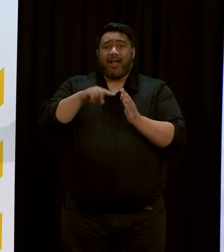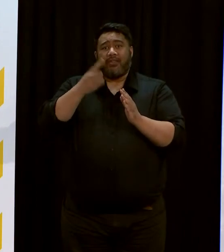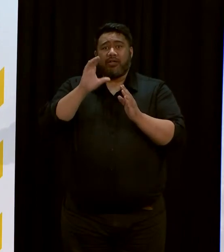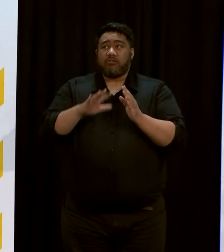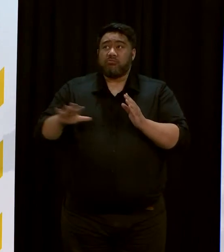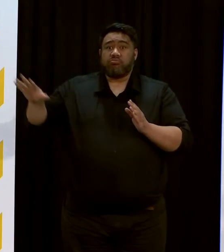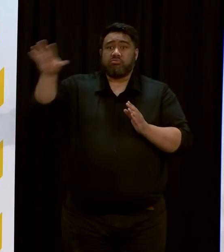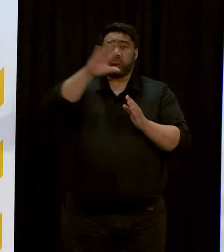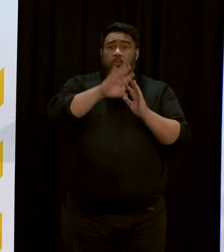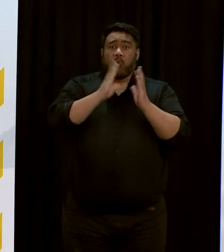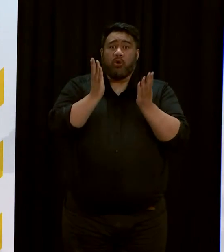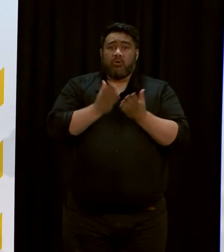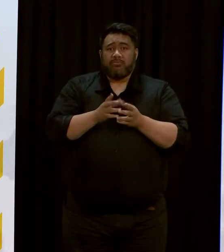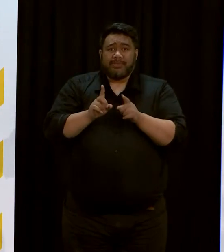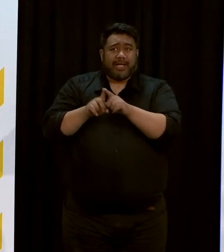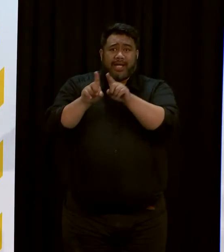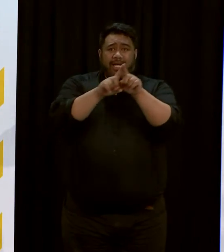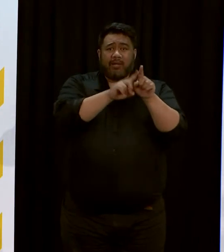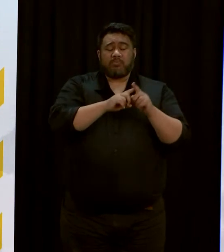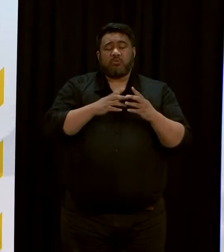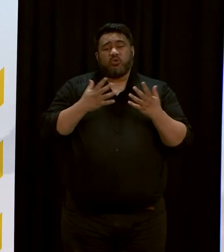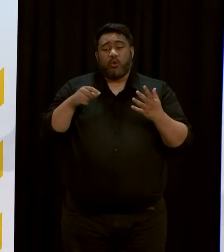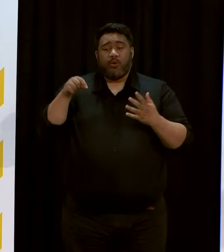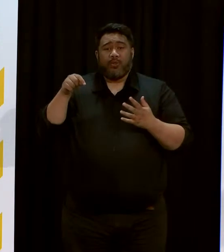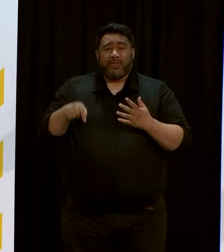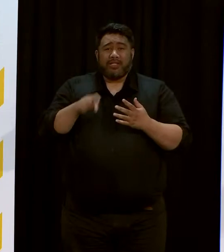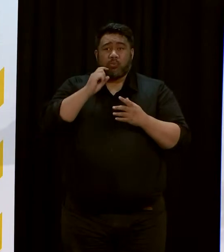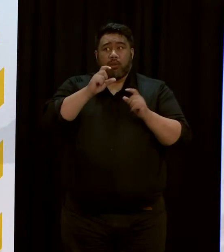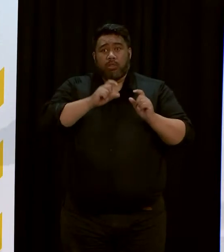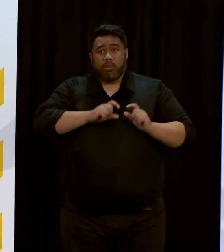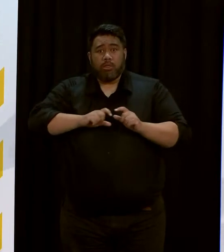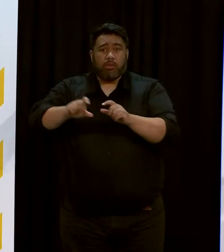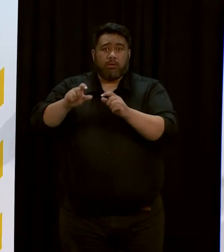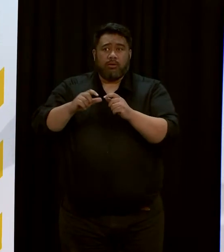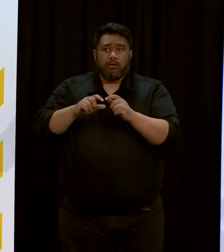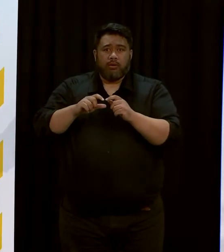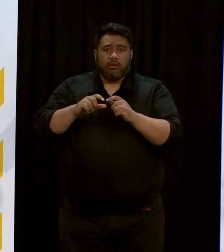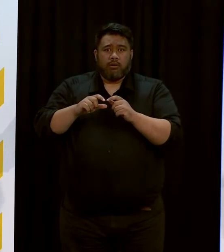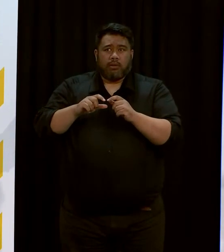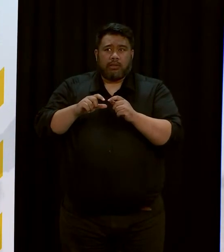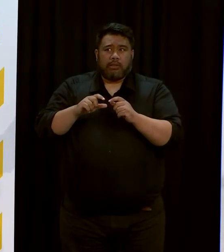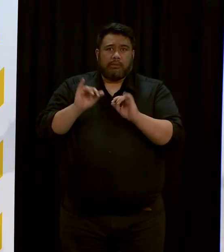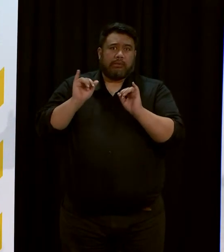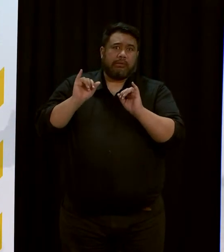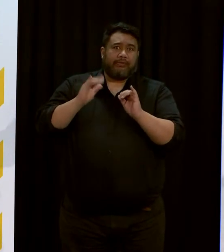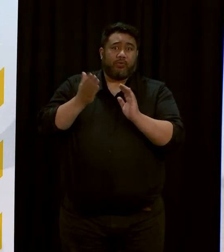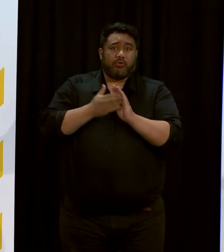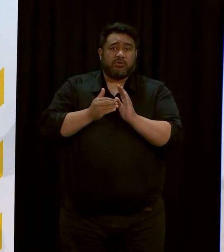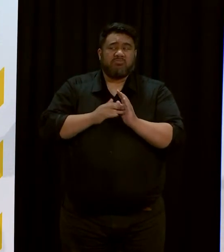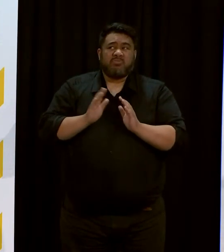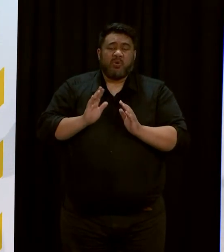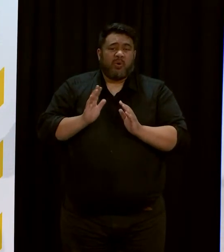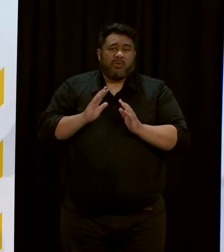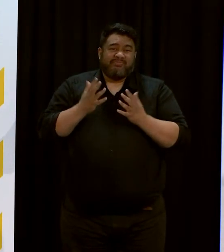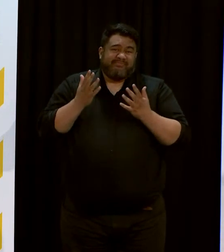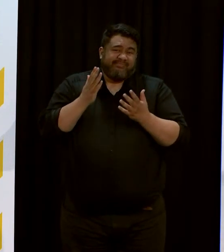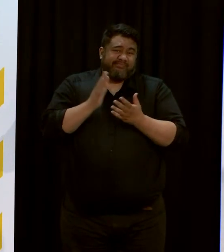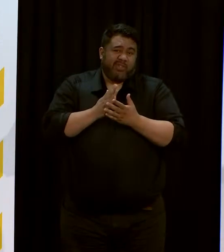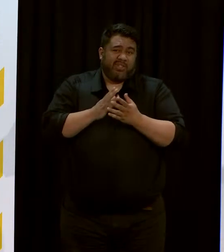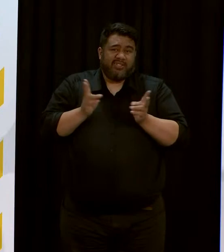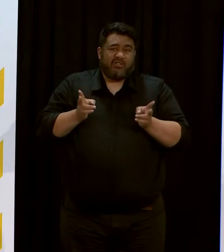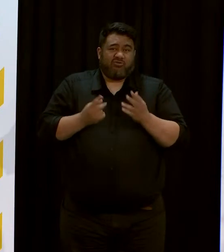not considered necessarily to be a long-term position for New Zealand, a lot being driven here by, for instance, some of